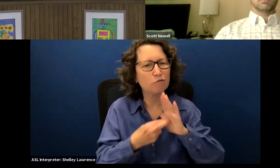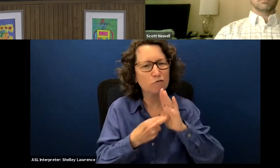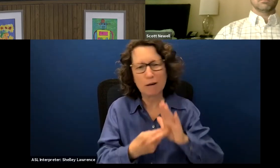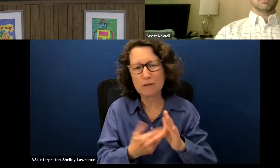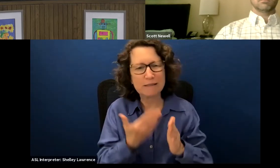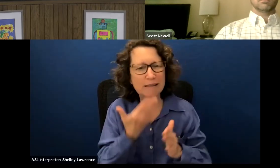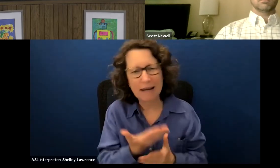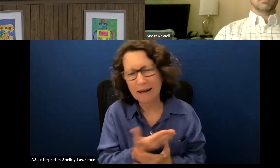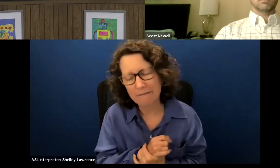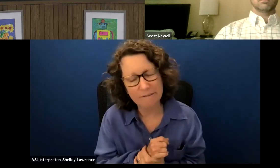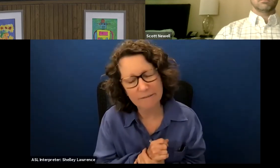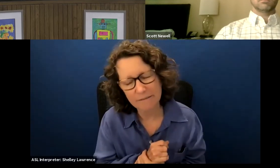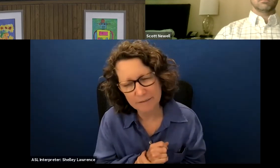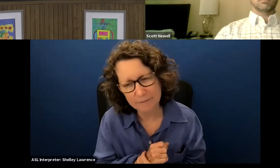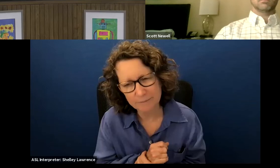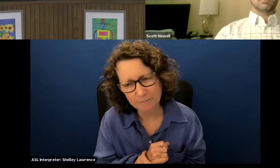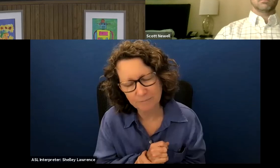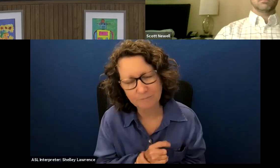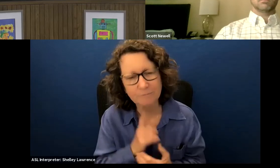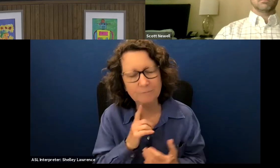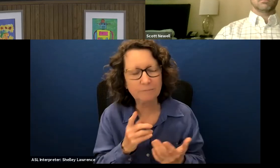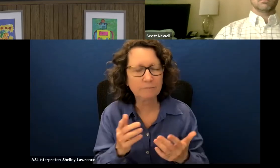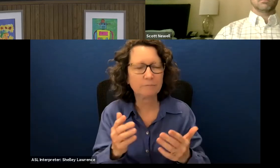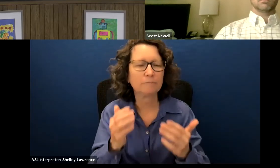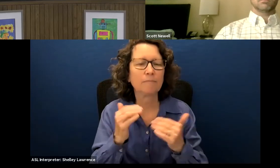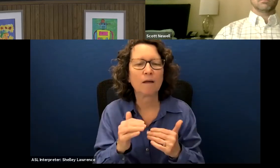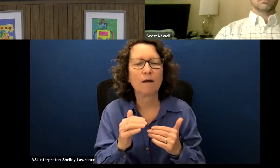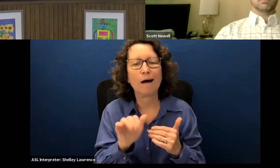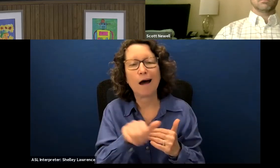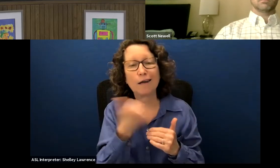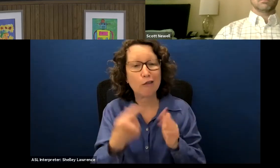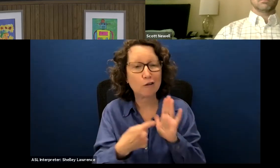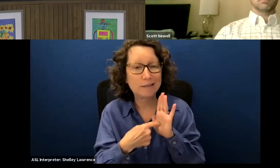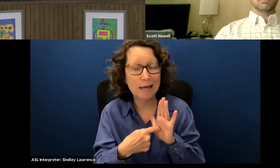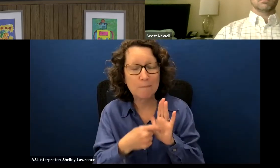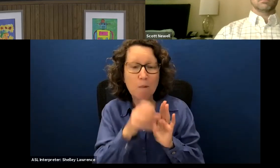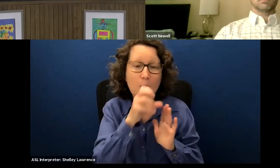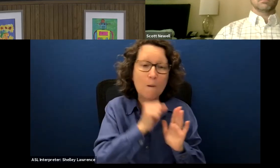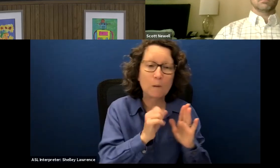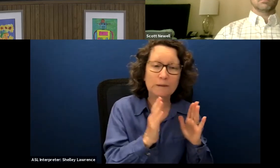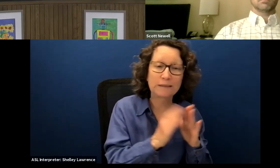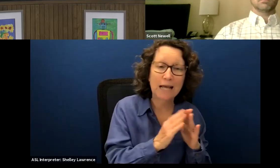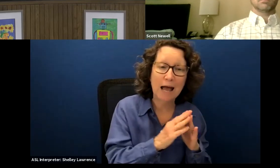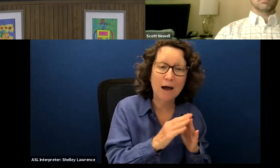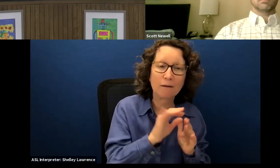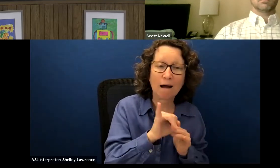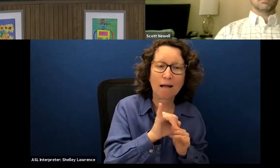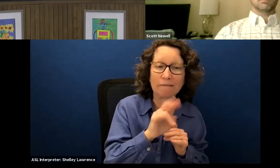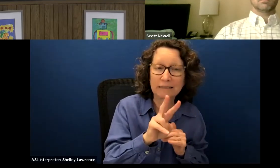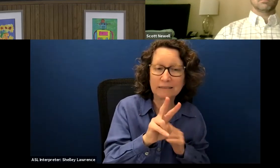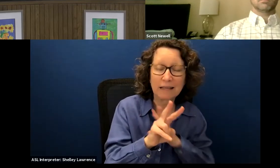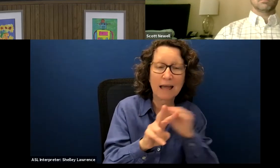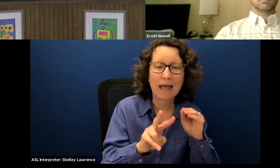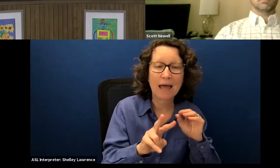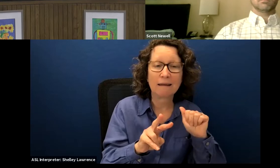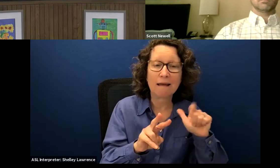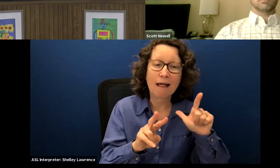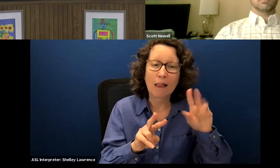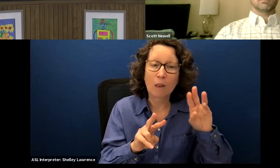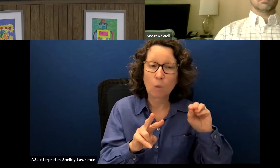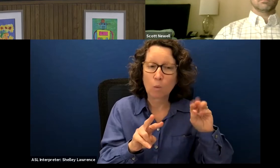representative, for example. And then also with Old Town, Isla Vista, and Elwood,